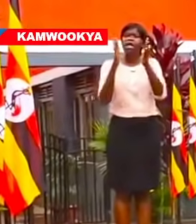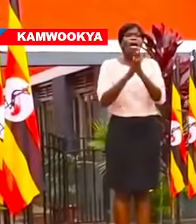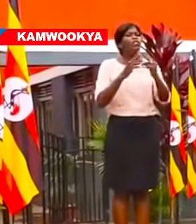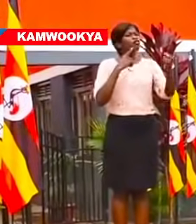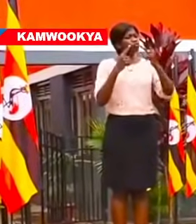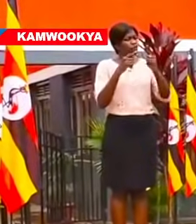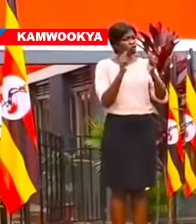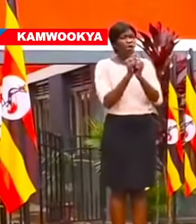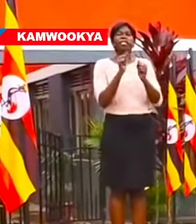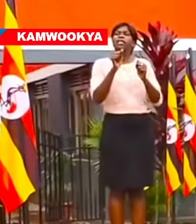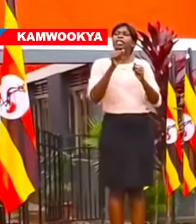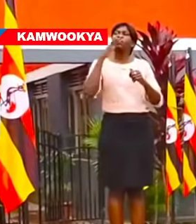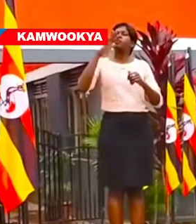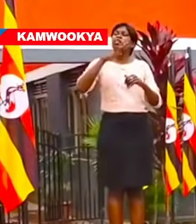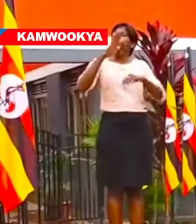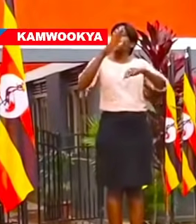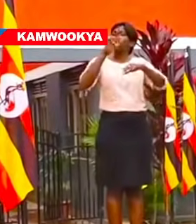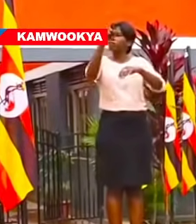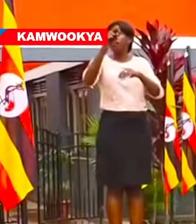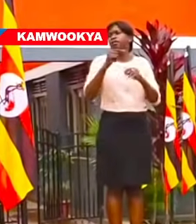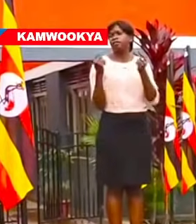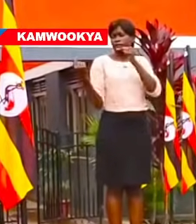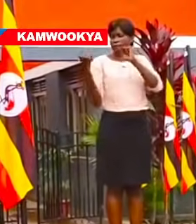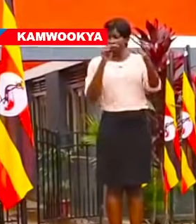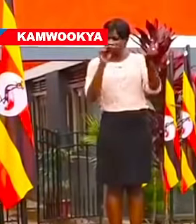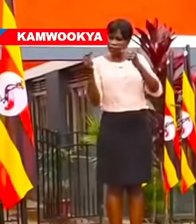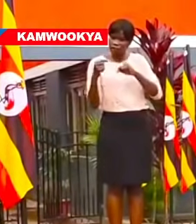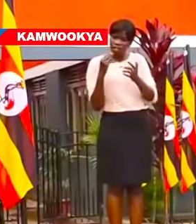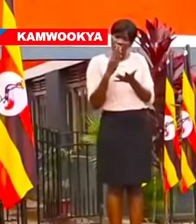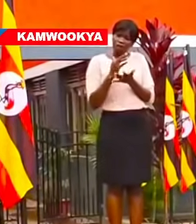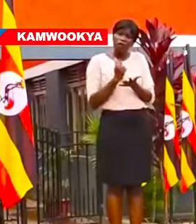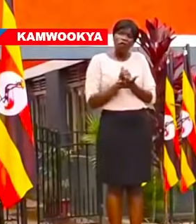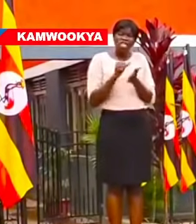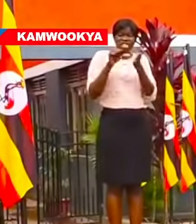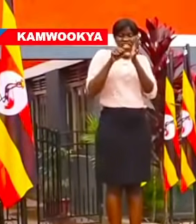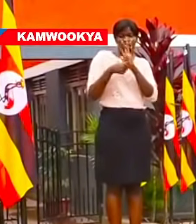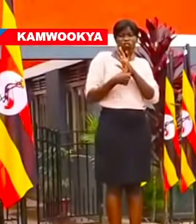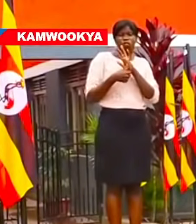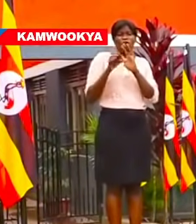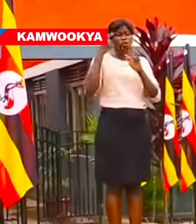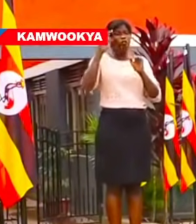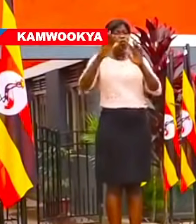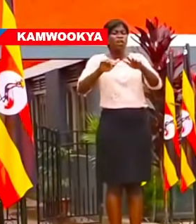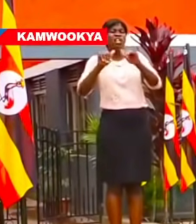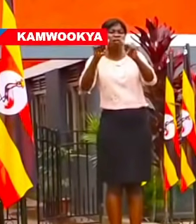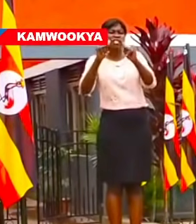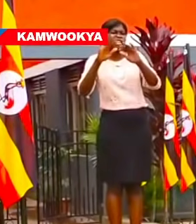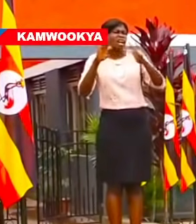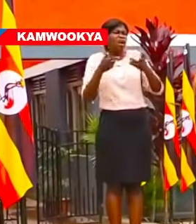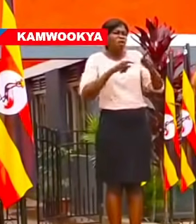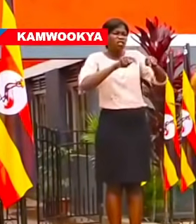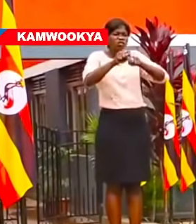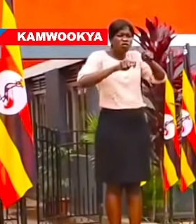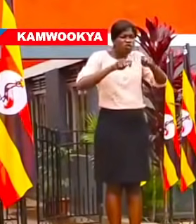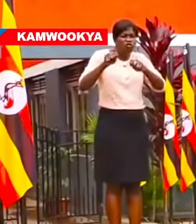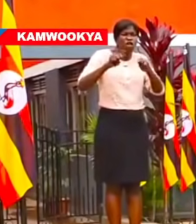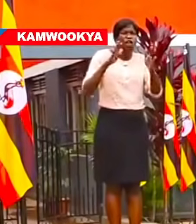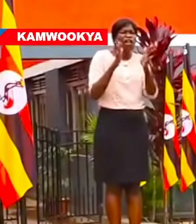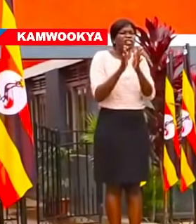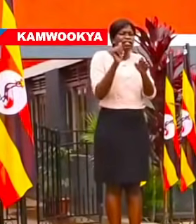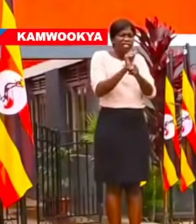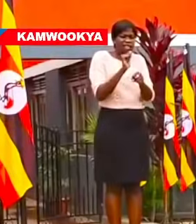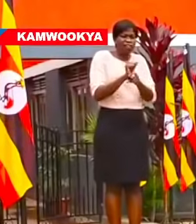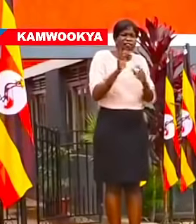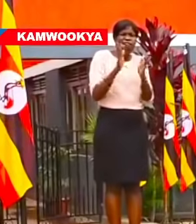floor of Parliament. Because, by the way, matters governing Parliament, how it is run regarding members, staff and the general public, they